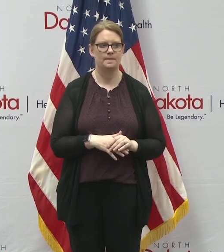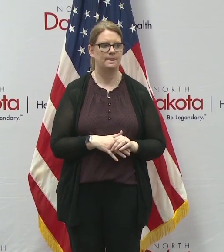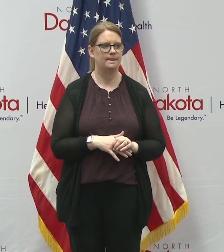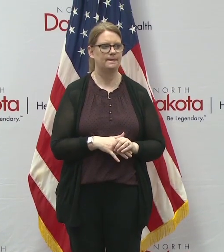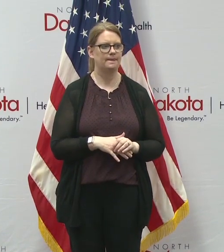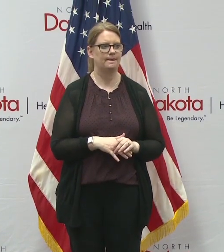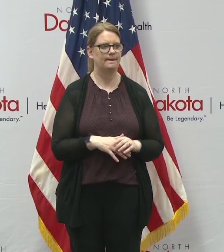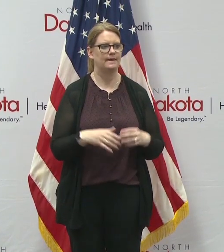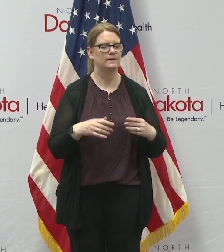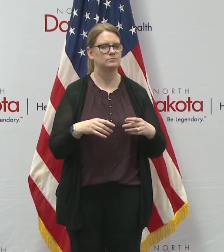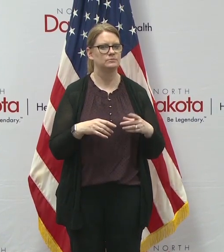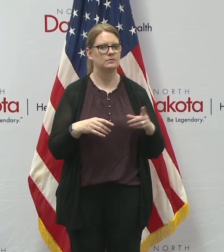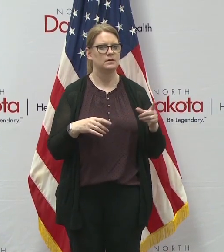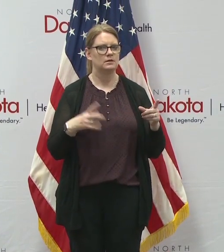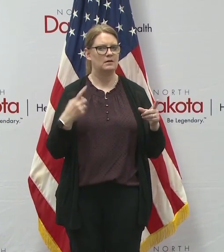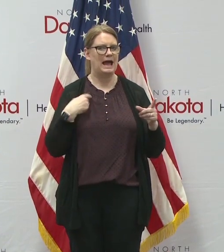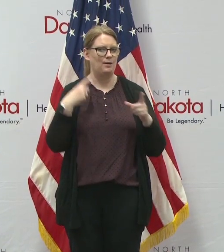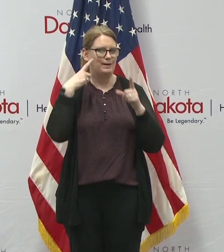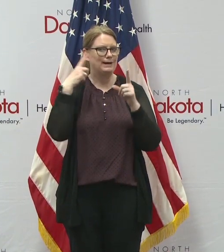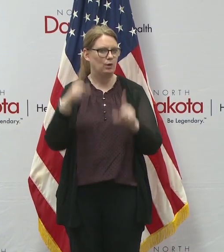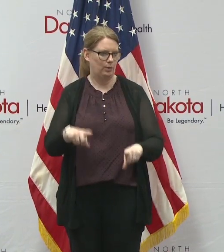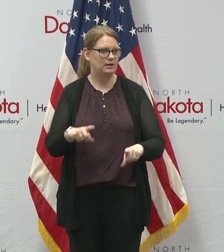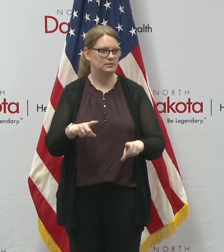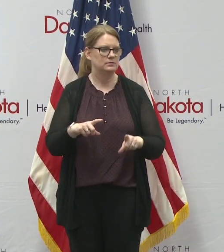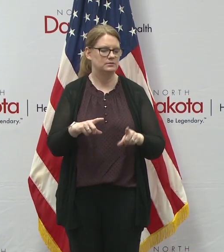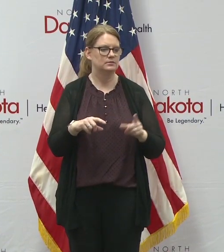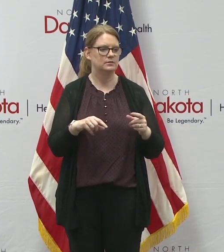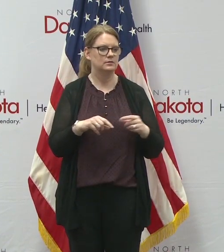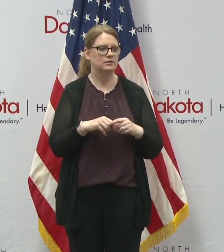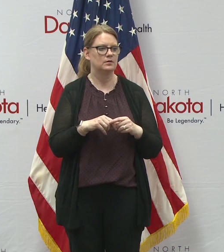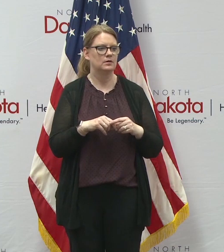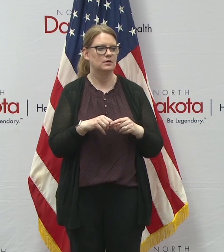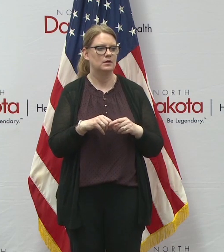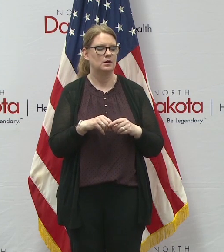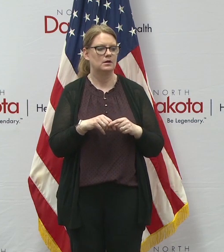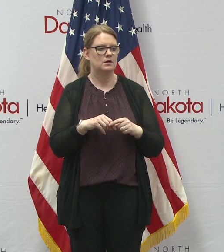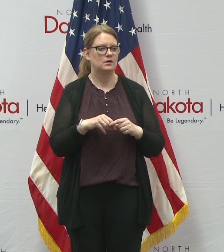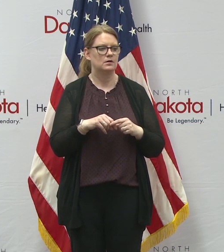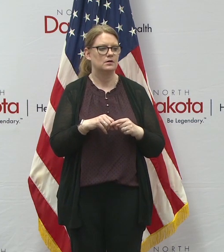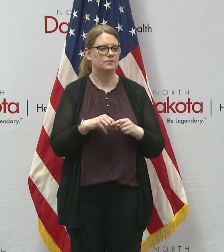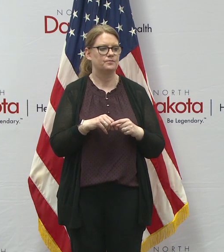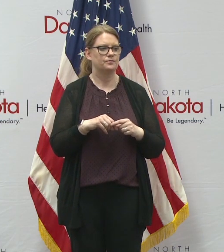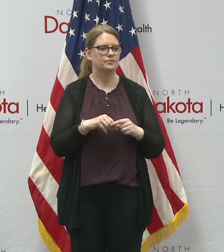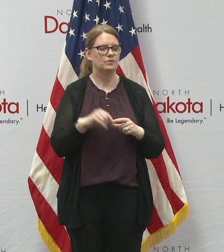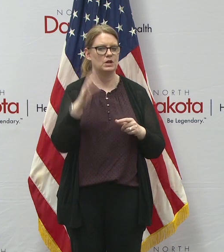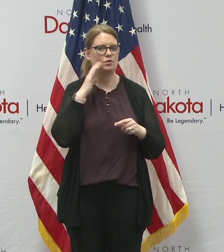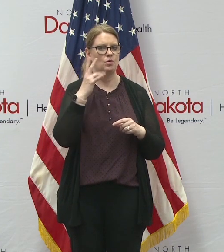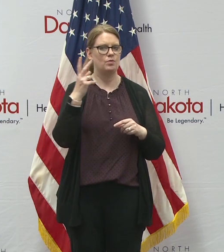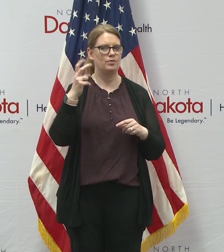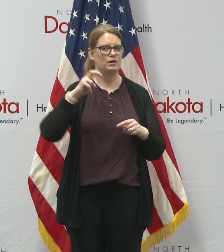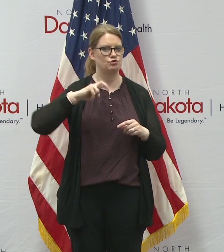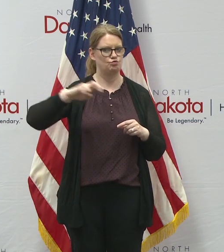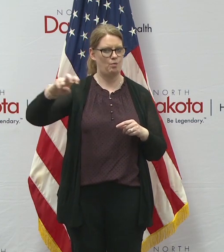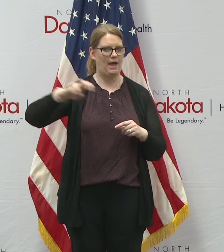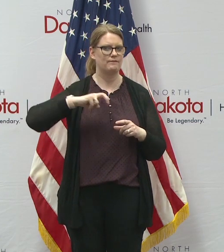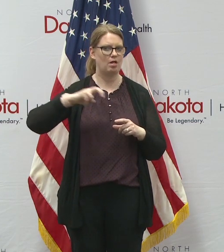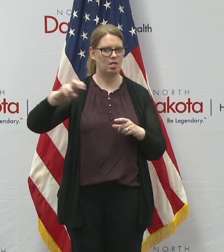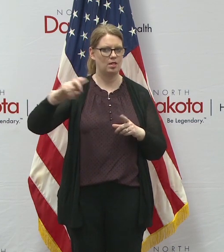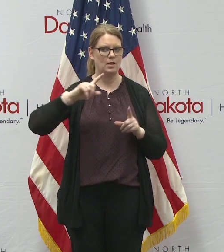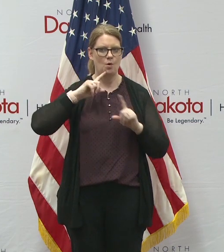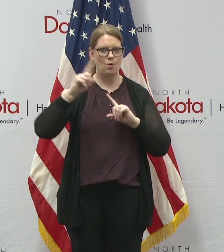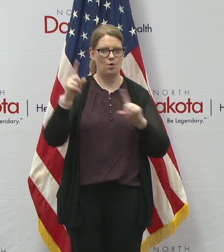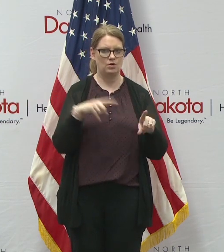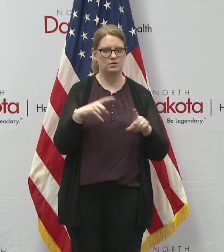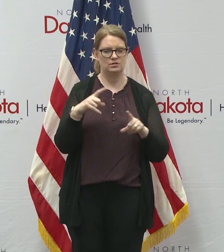Let me just concur what Mylynn said is there's when we had the travel order, we were listing hot